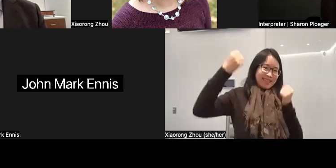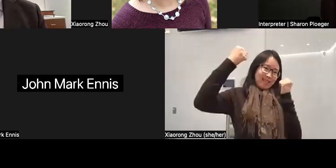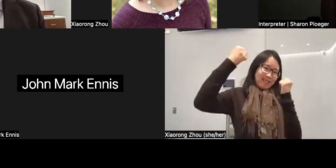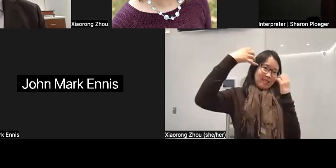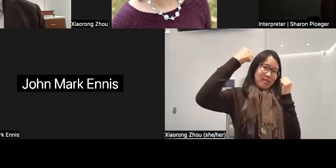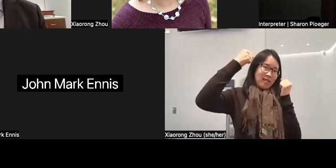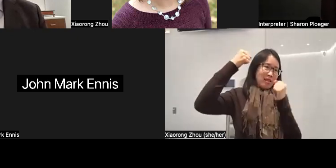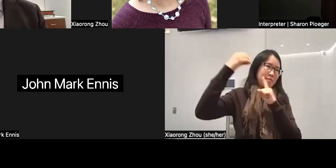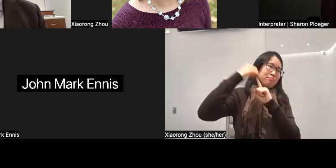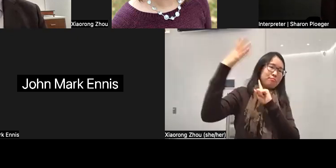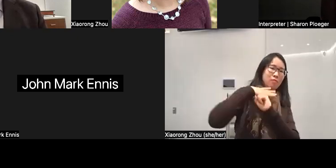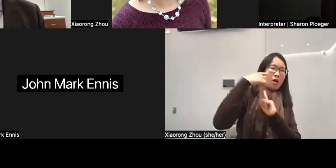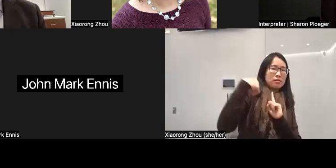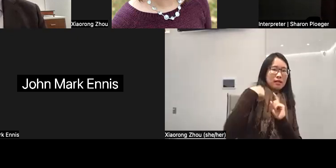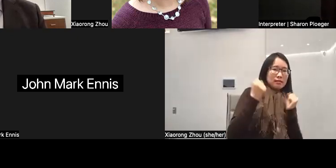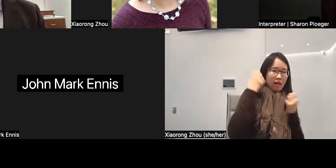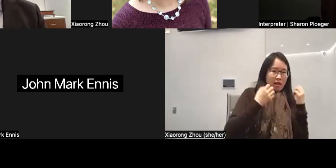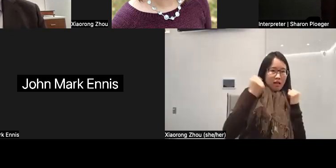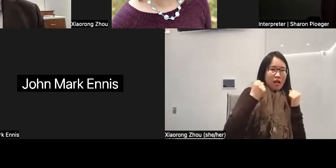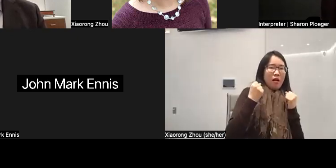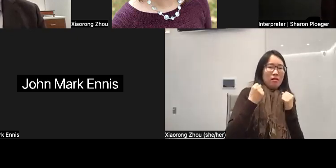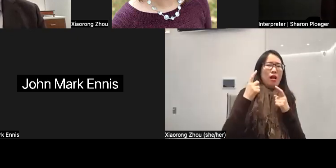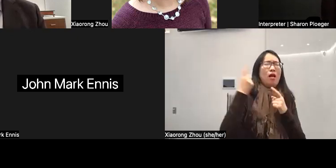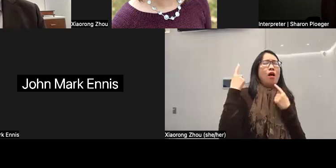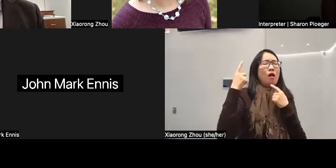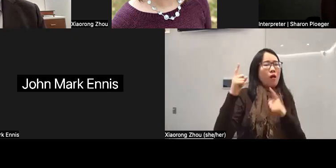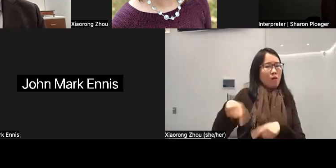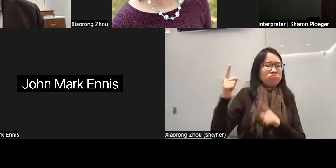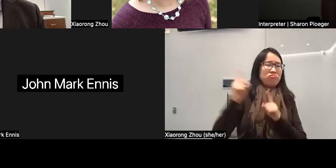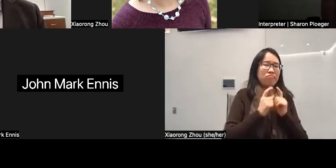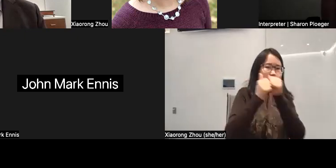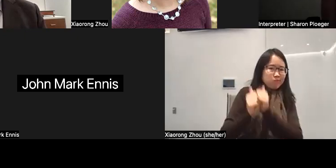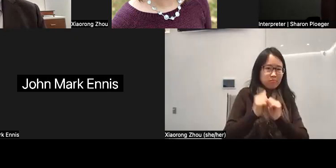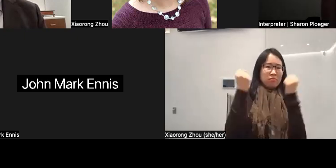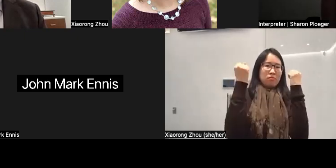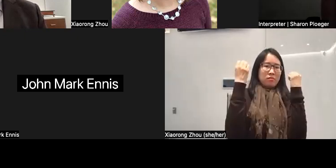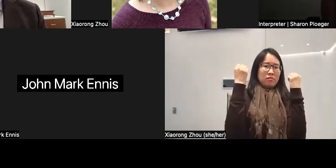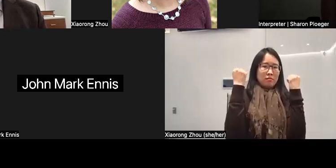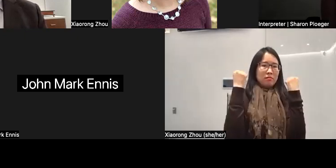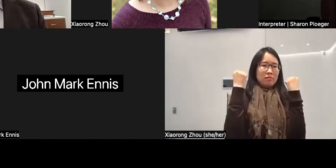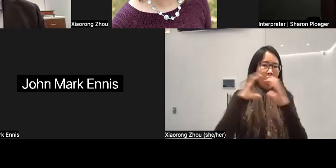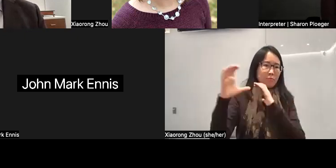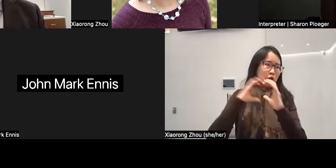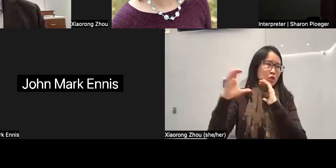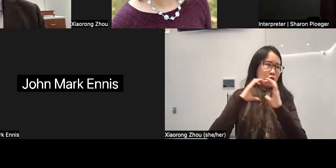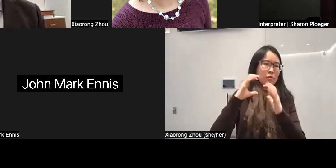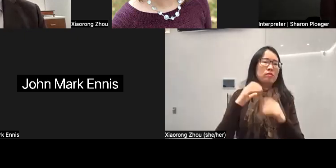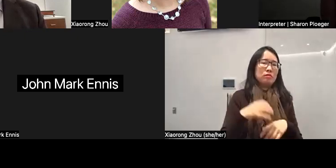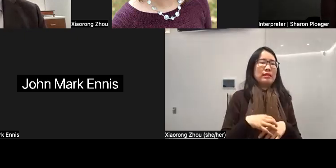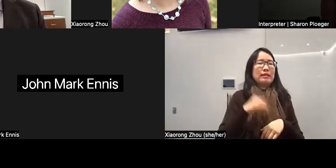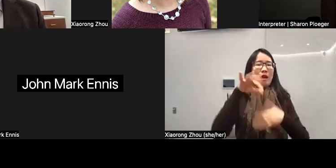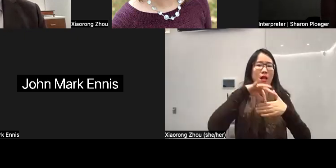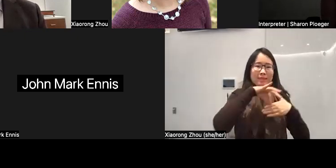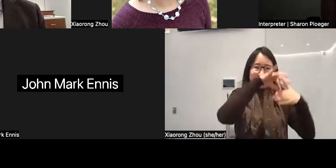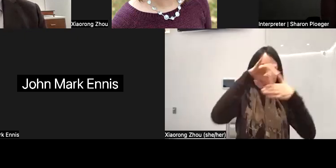When I was born and found out that I was deaf, she was like, oh, this is great. And so she exposed me to sign language. And so we always signed